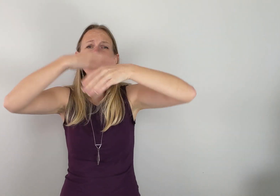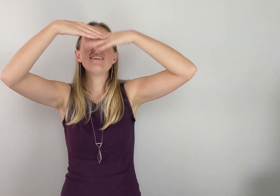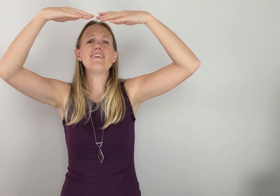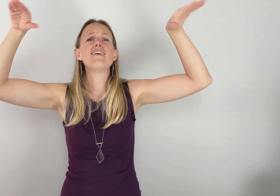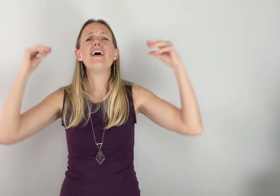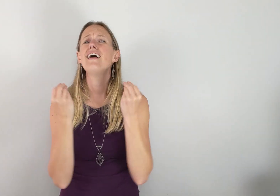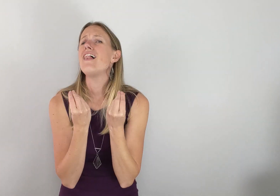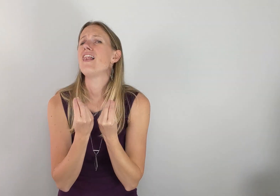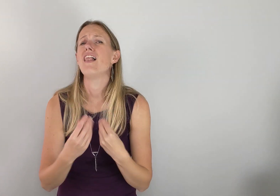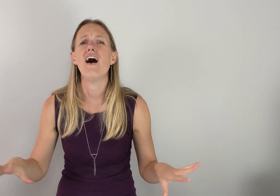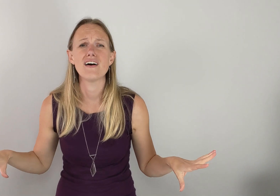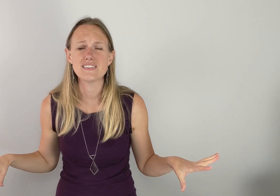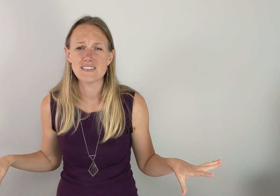heaven lost.